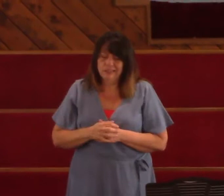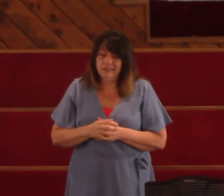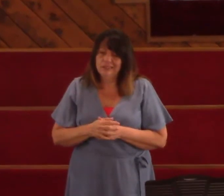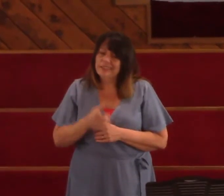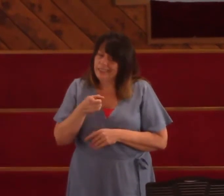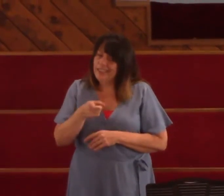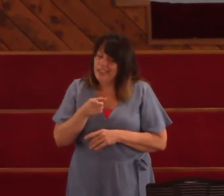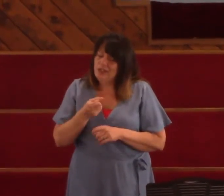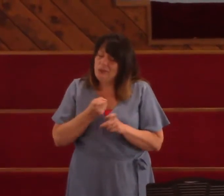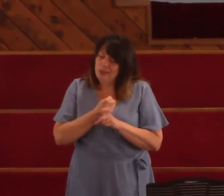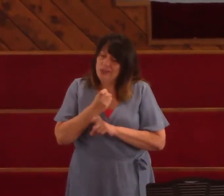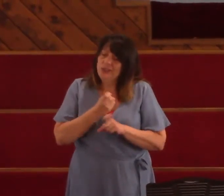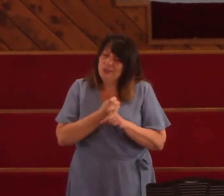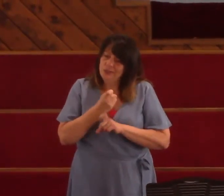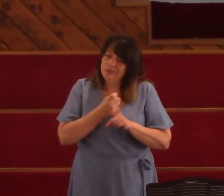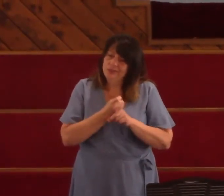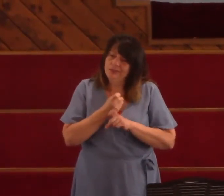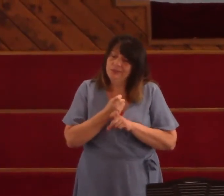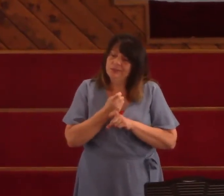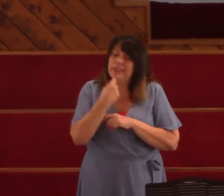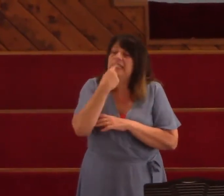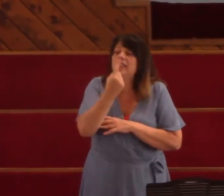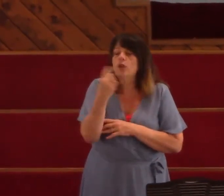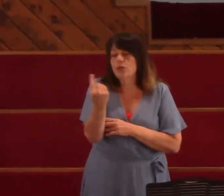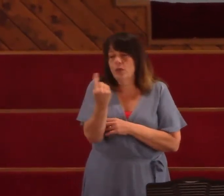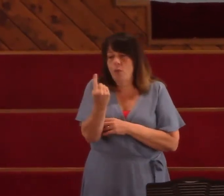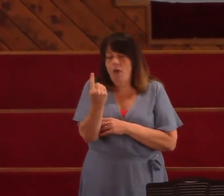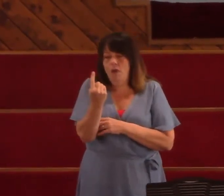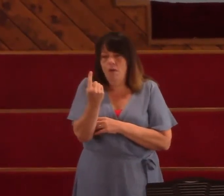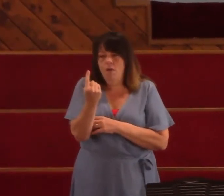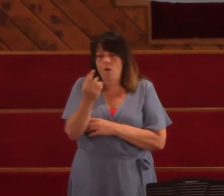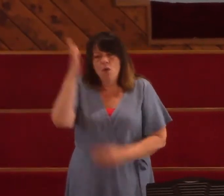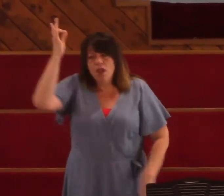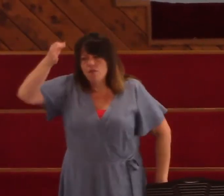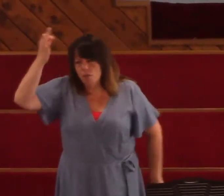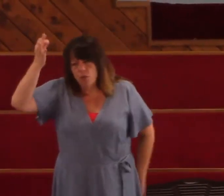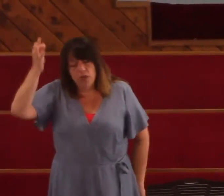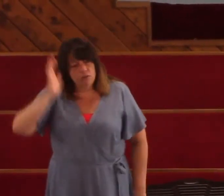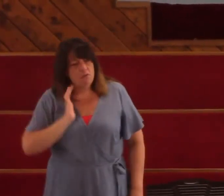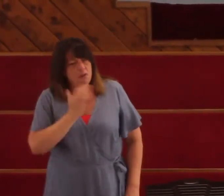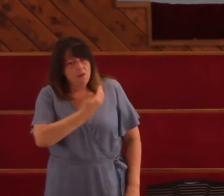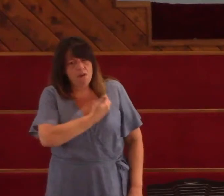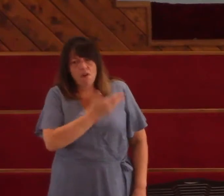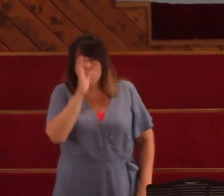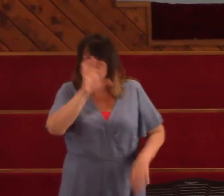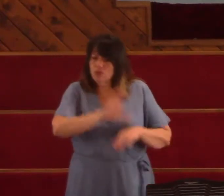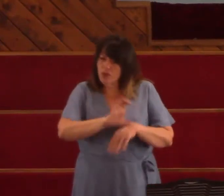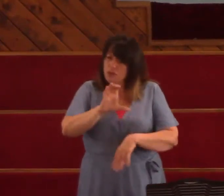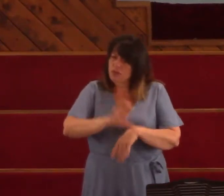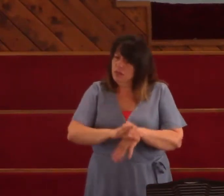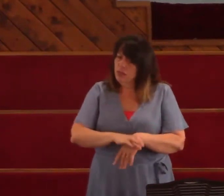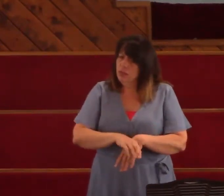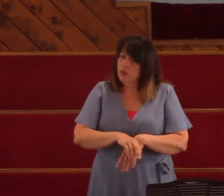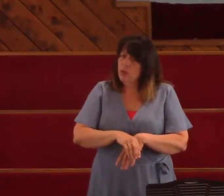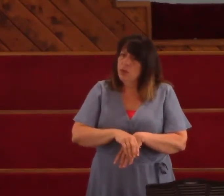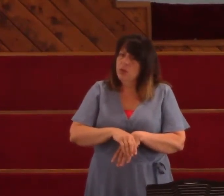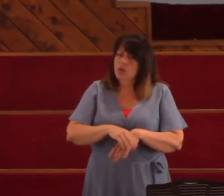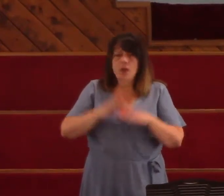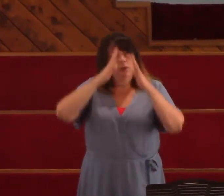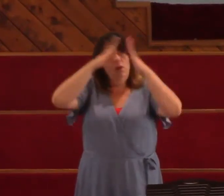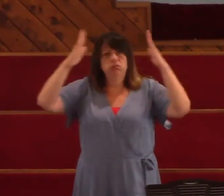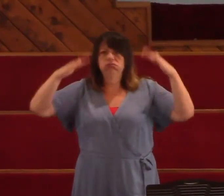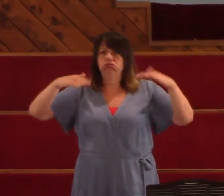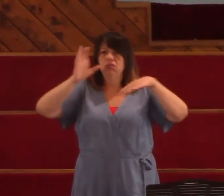jokester. And he told someone, he said, "We got a preacher down there in our church," and said, "The roof caved in when he